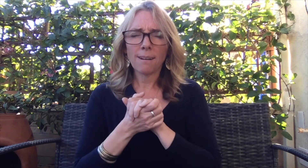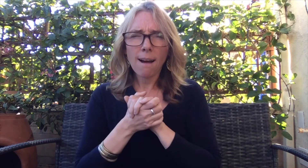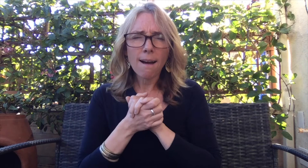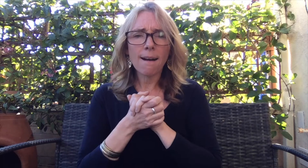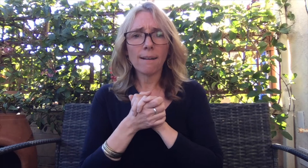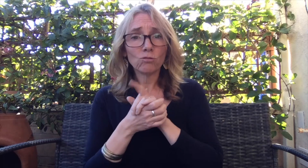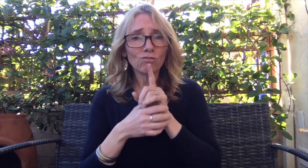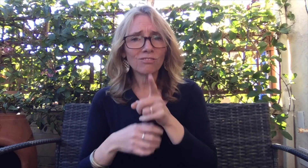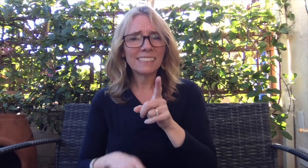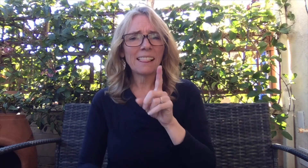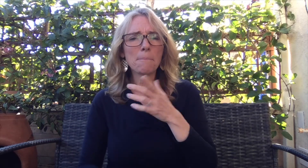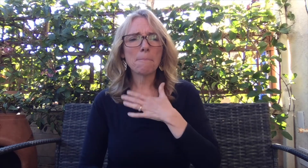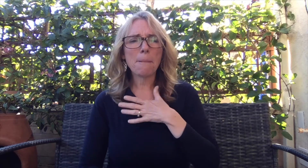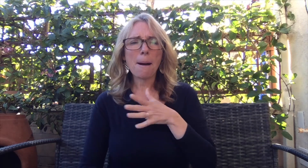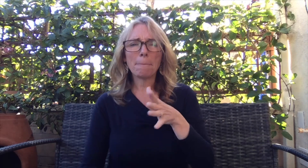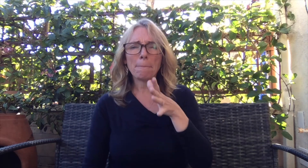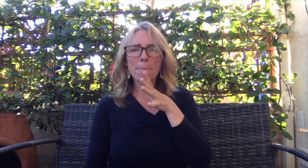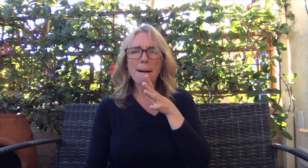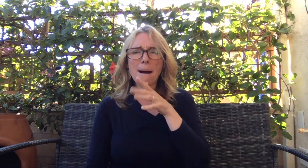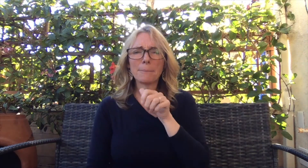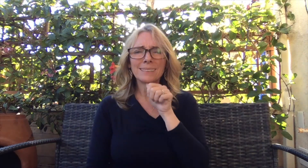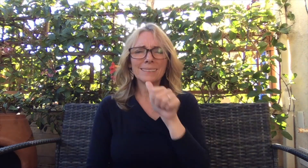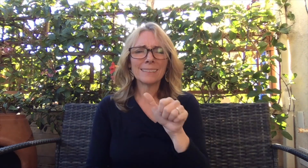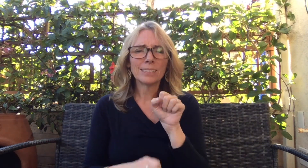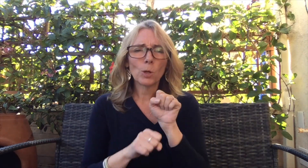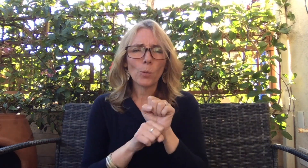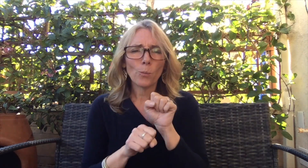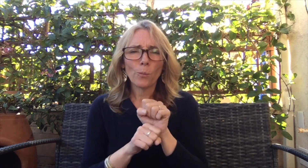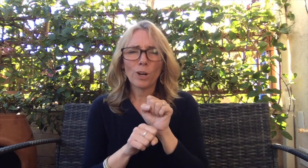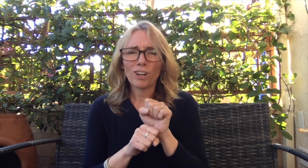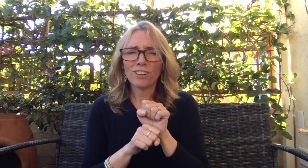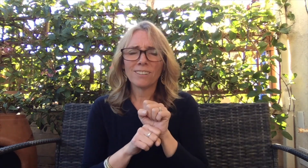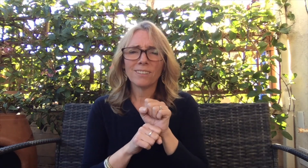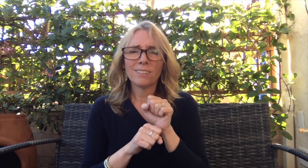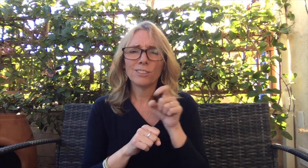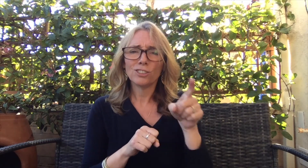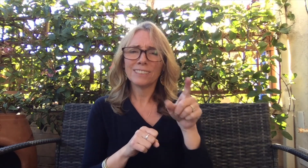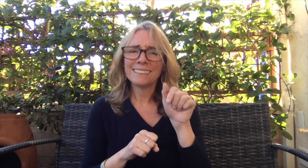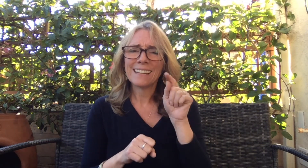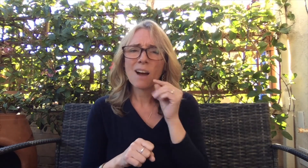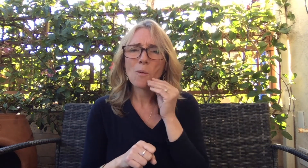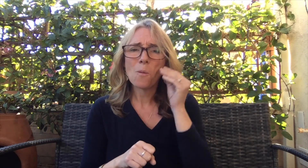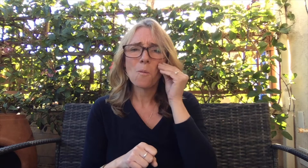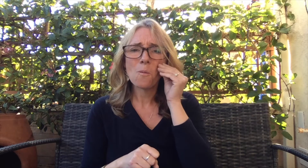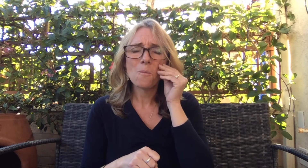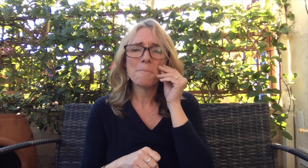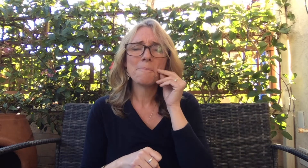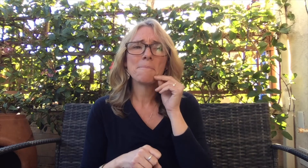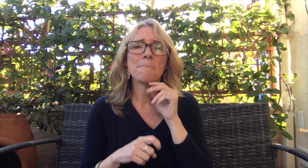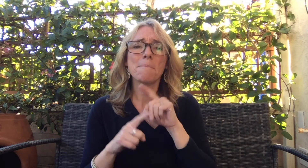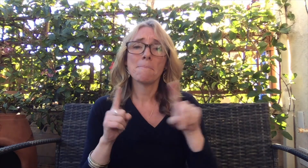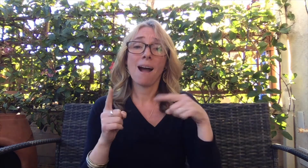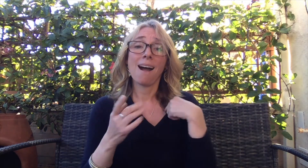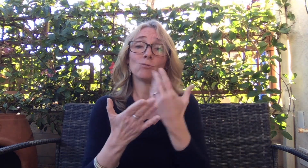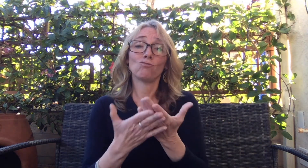causes confusion for a child. That's weird. My mom doesn't work 9 to 5. She's actually home right